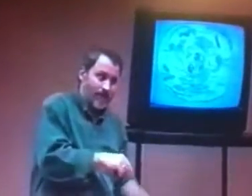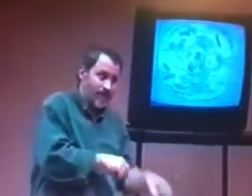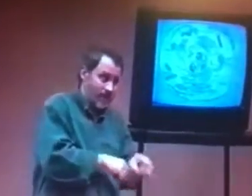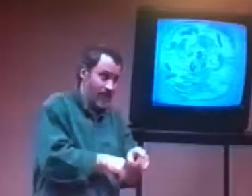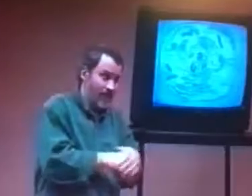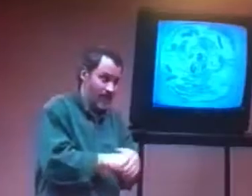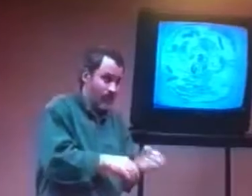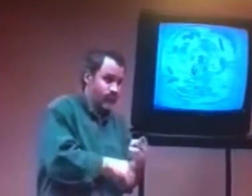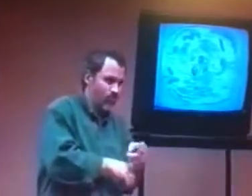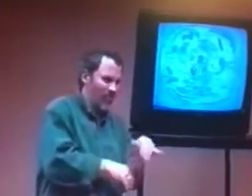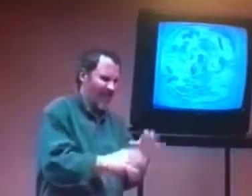ideas, okay?